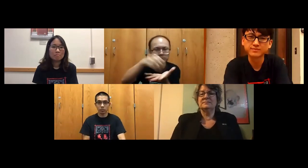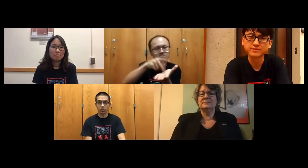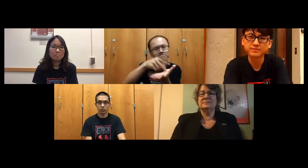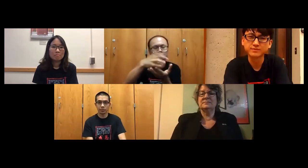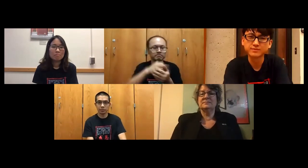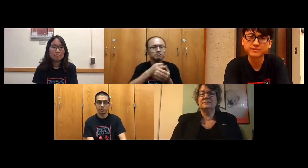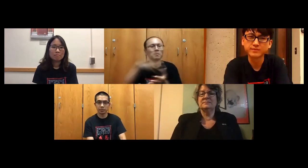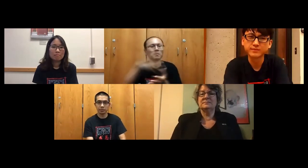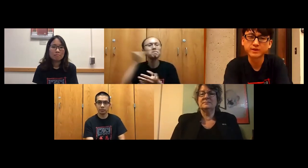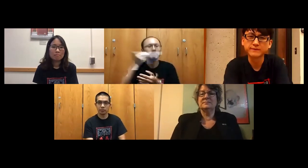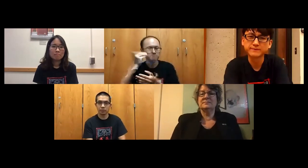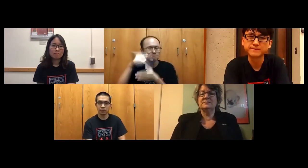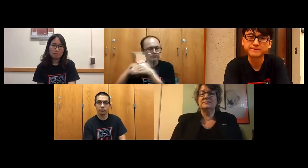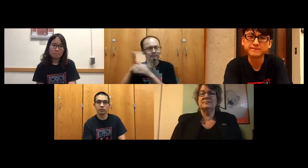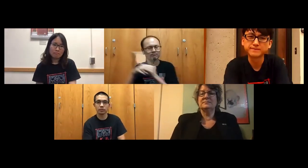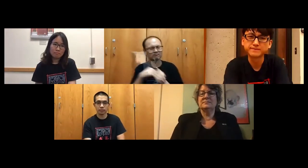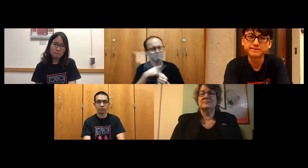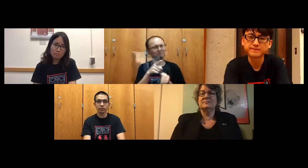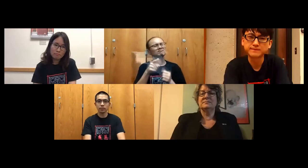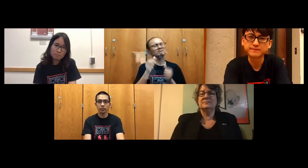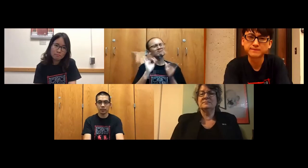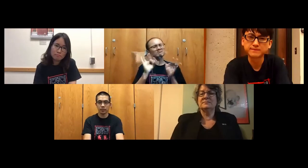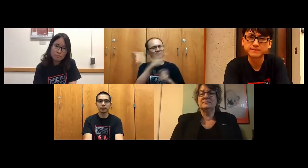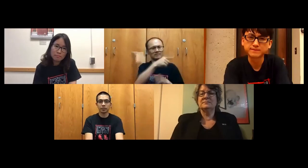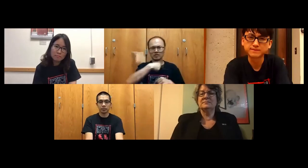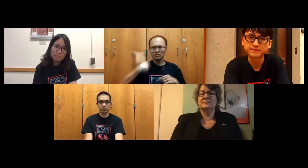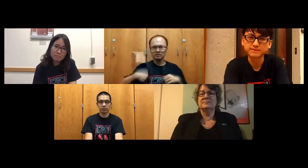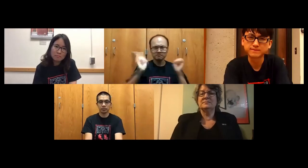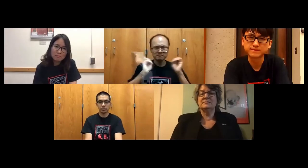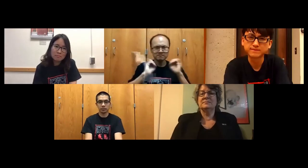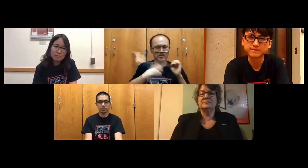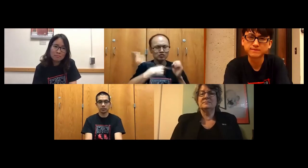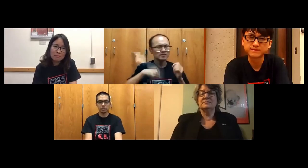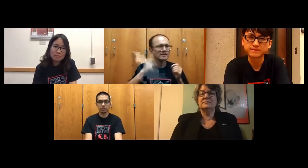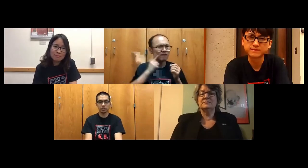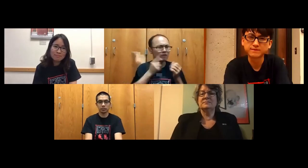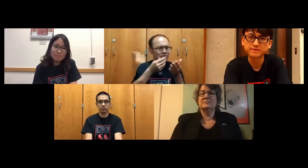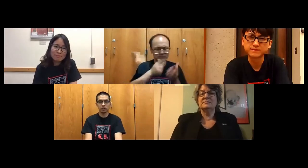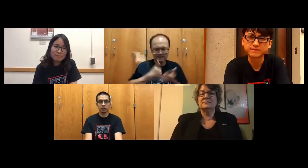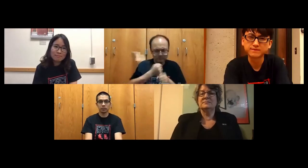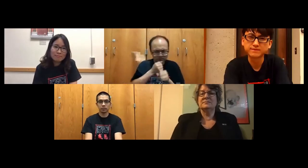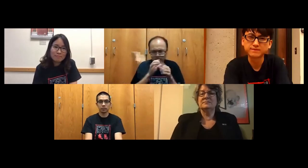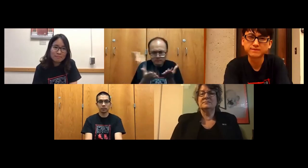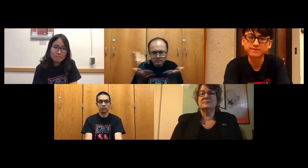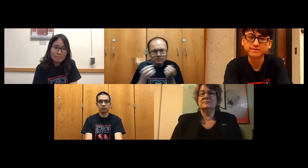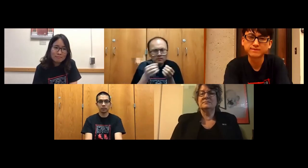other and making things together. And I thought that was really interesting. And there wasn't